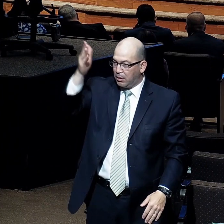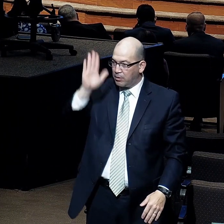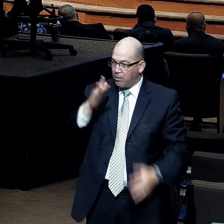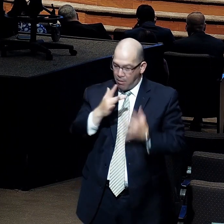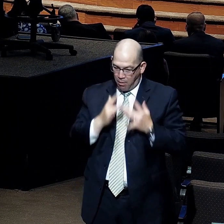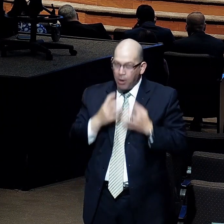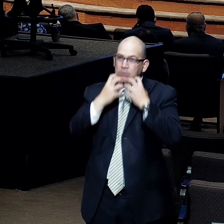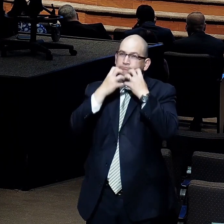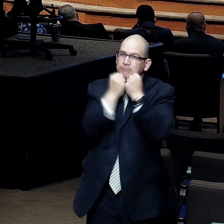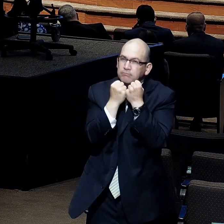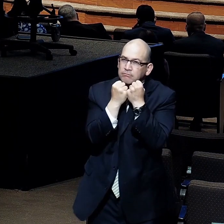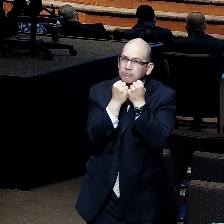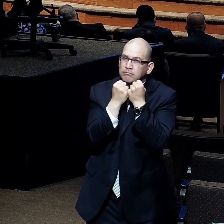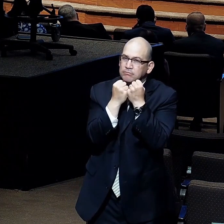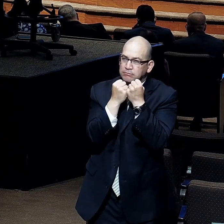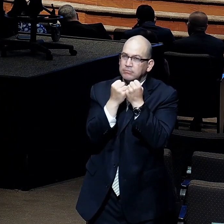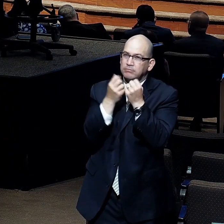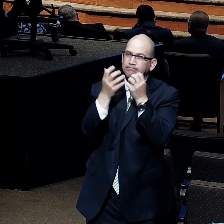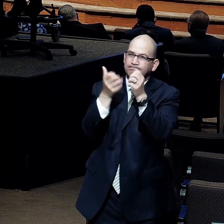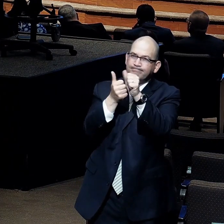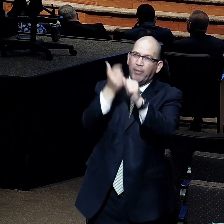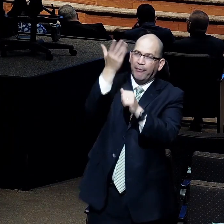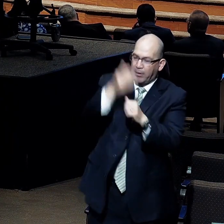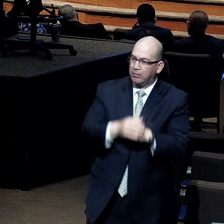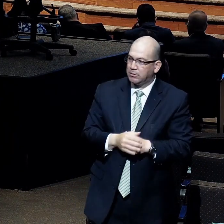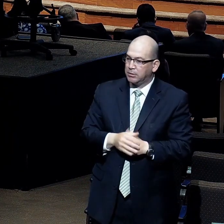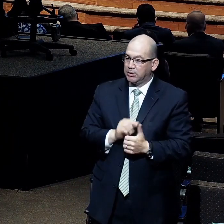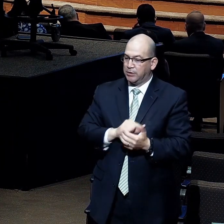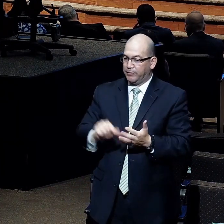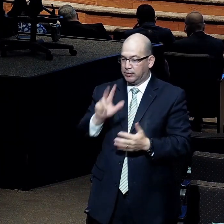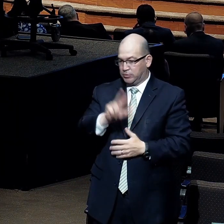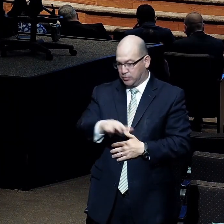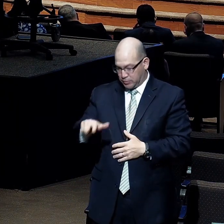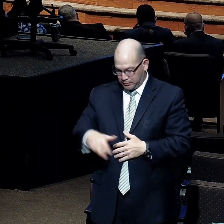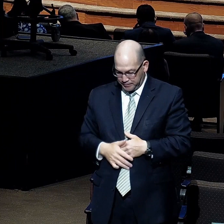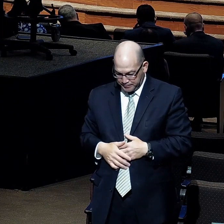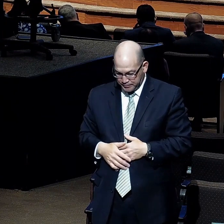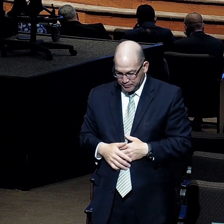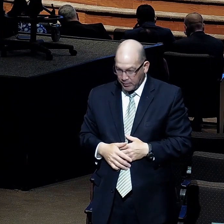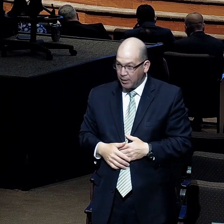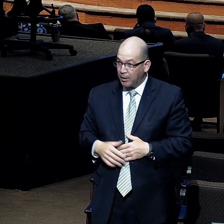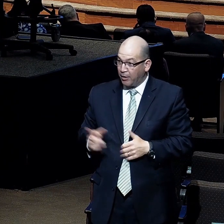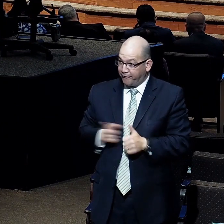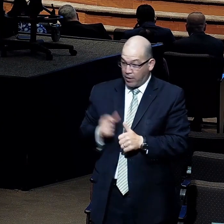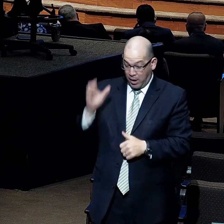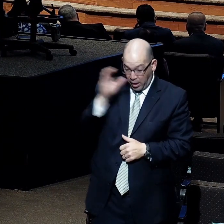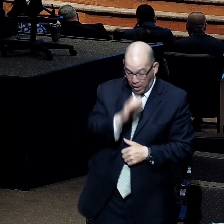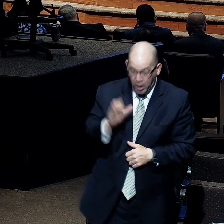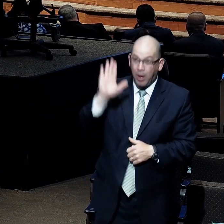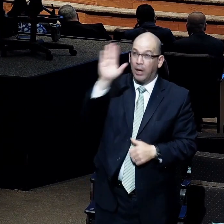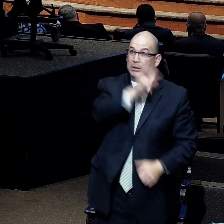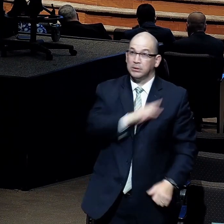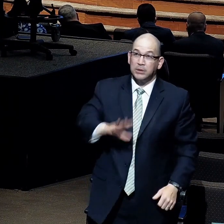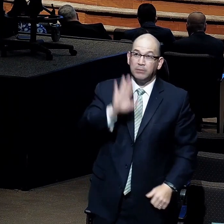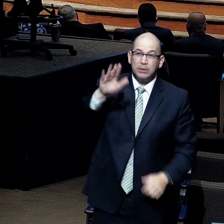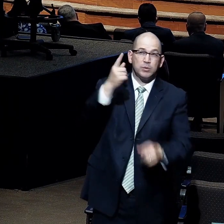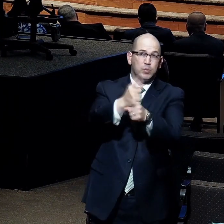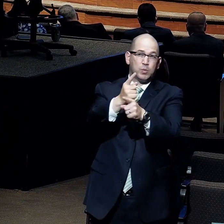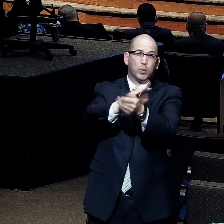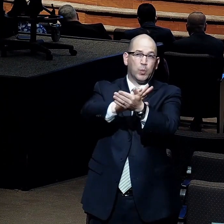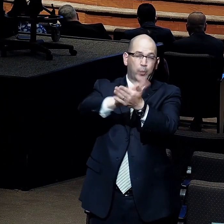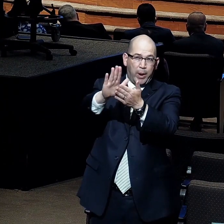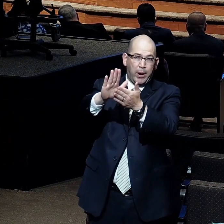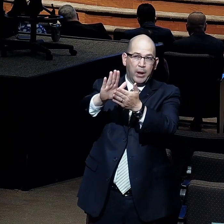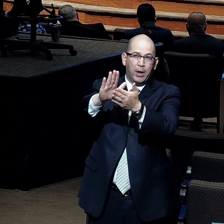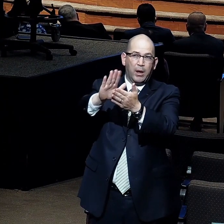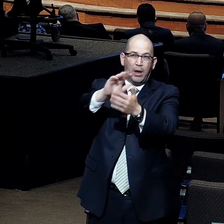there will your heart be also." Skip down to verse 33. "But seek ye first the kingdom of God and his righteousness, and all these